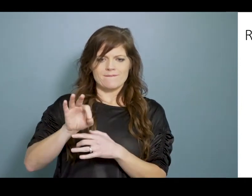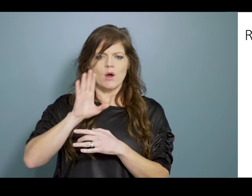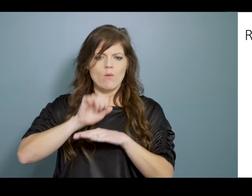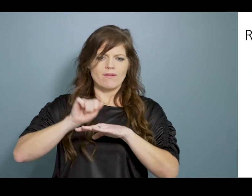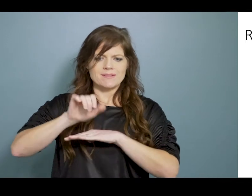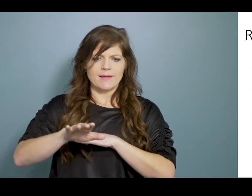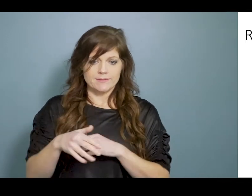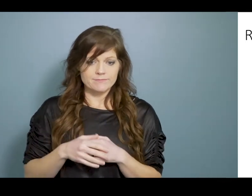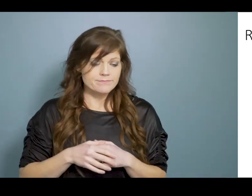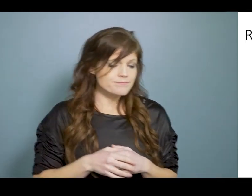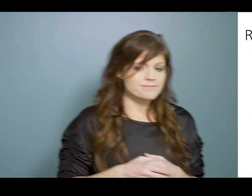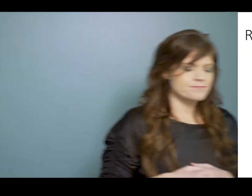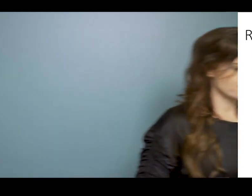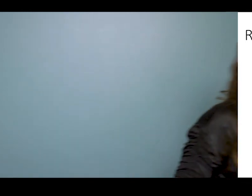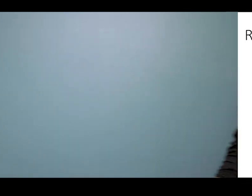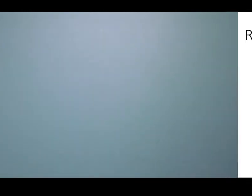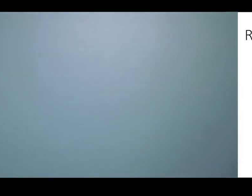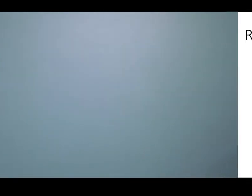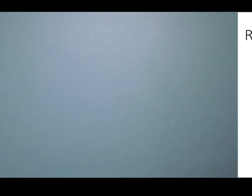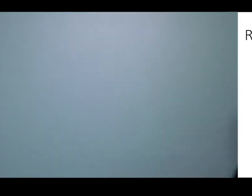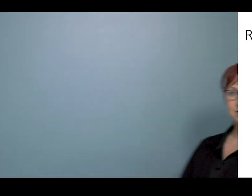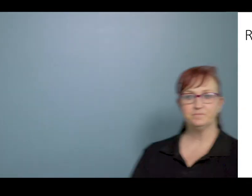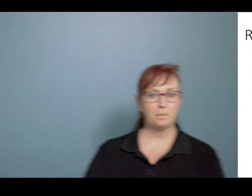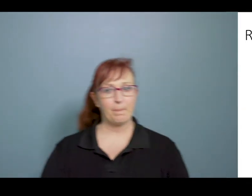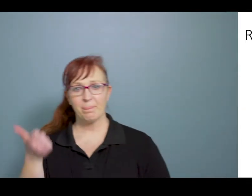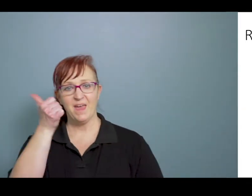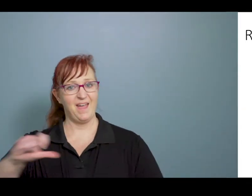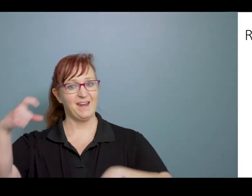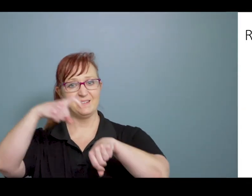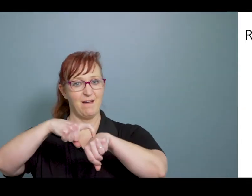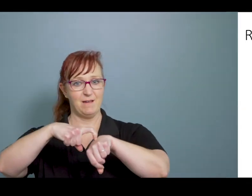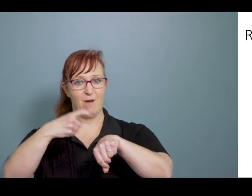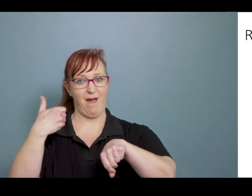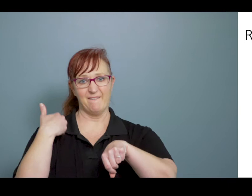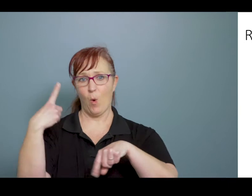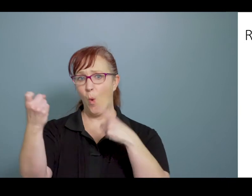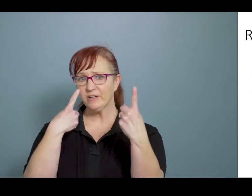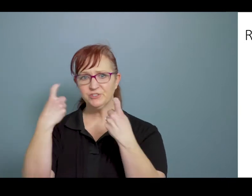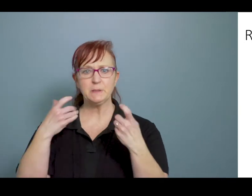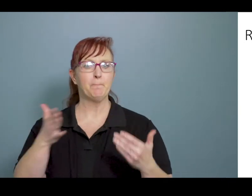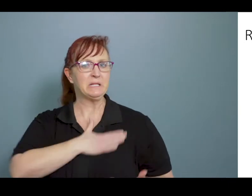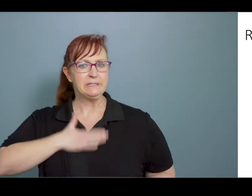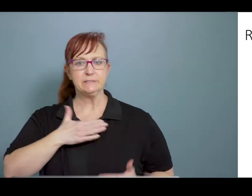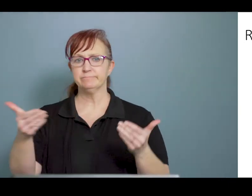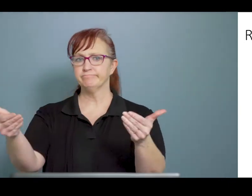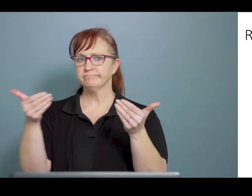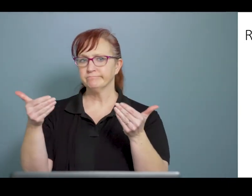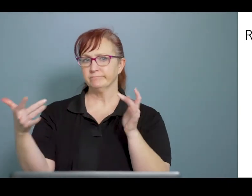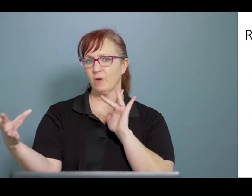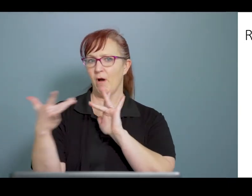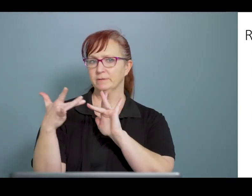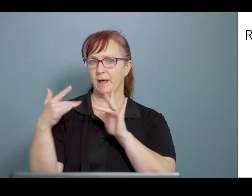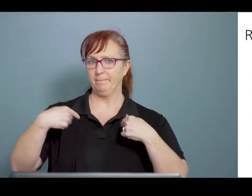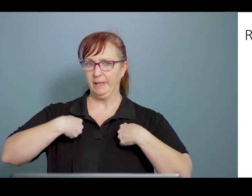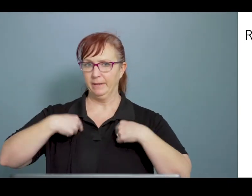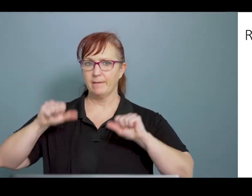have questions, feel free to reach out to me anytime. And thank you again for allowing me